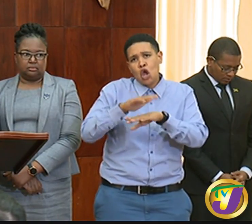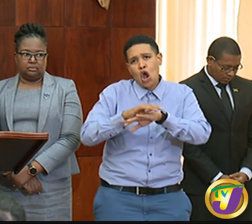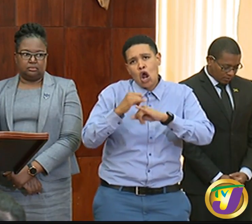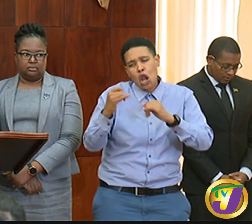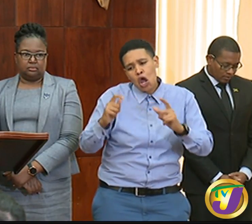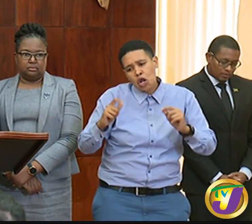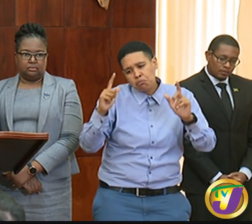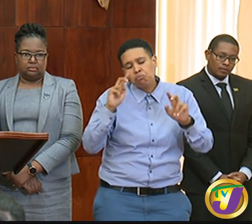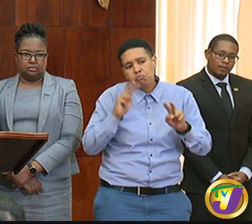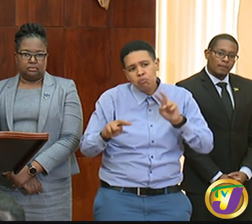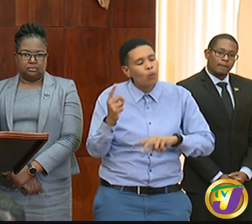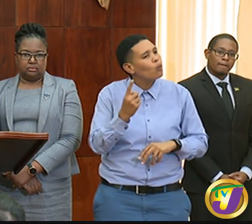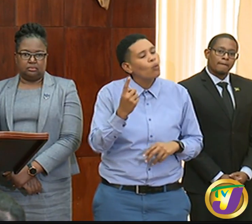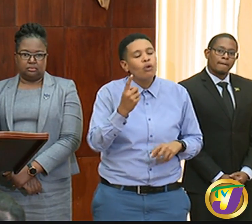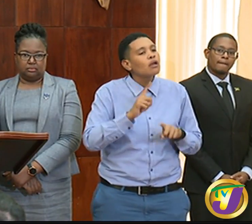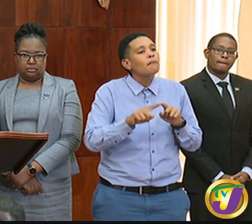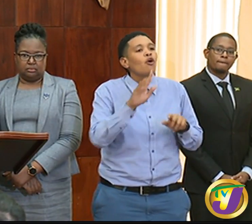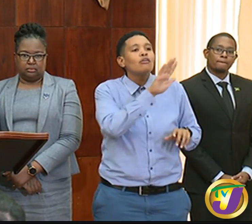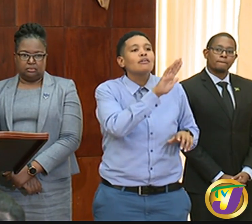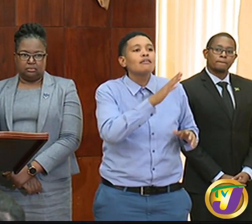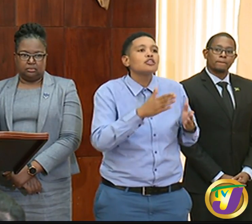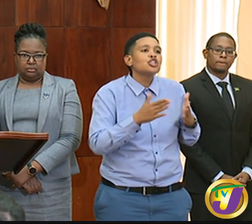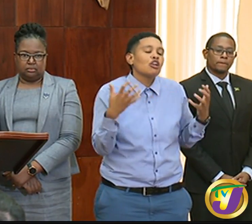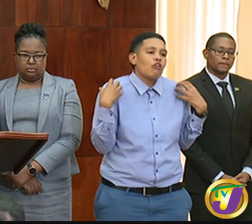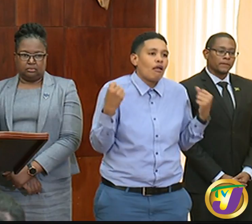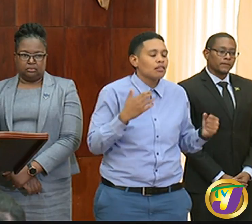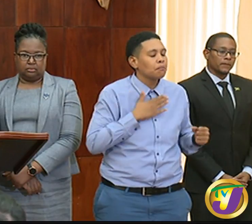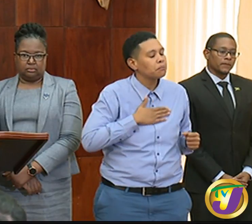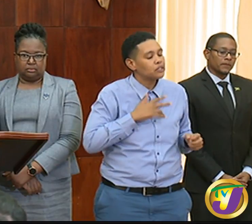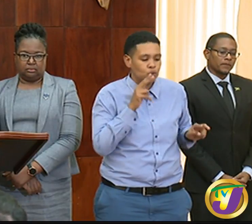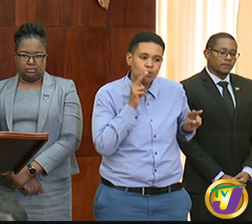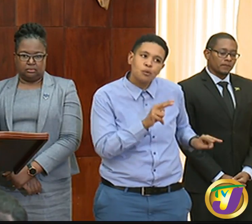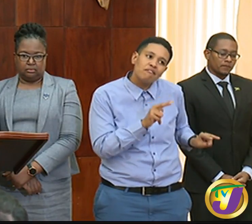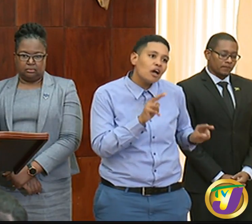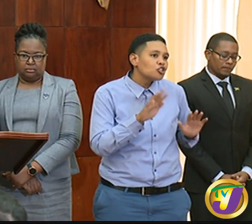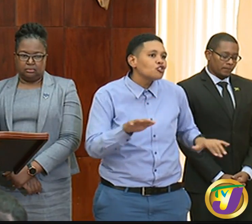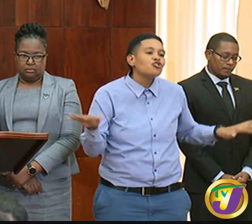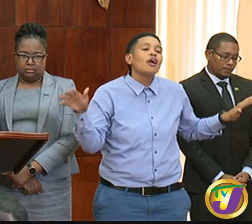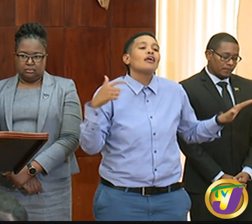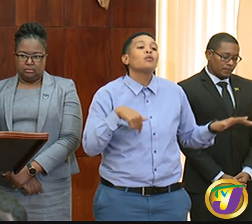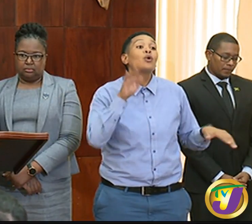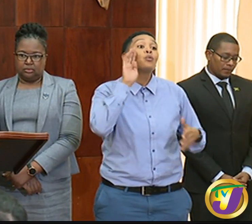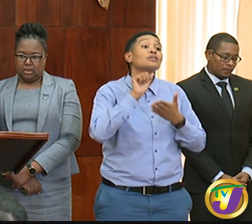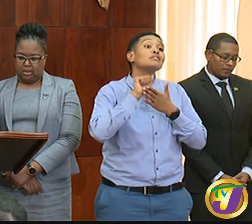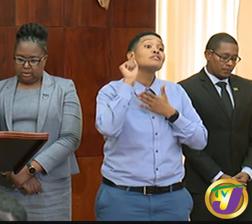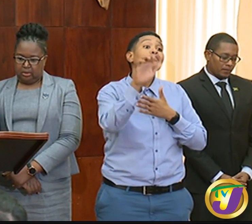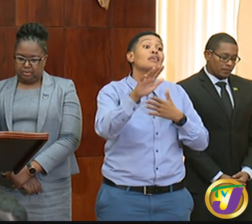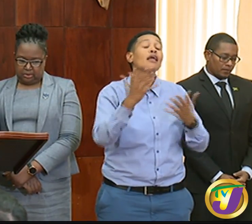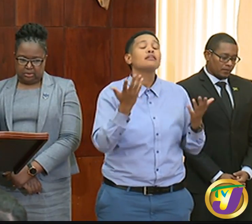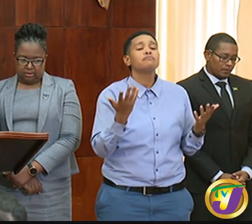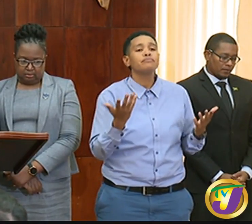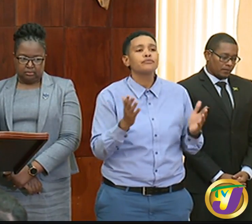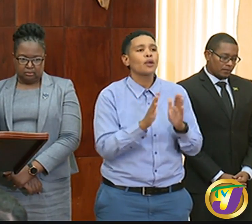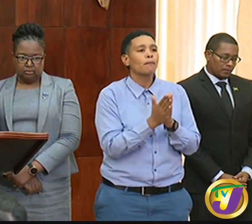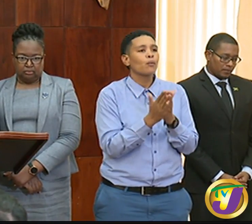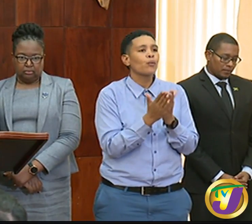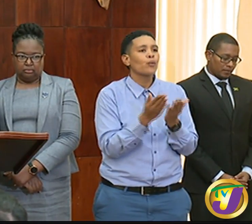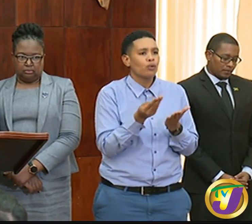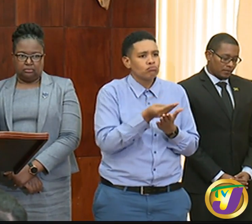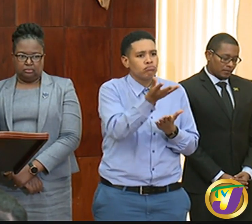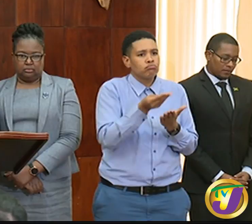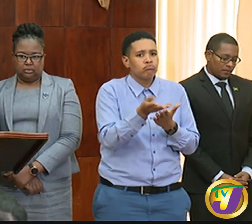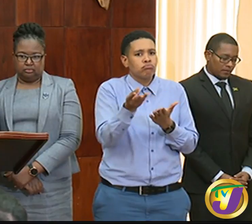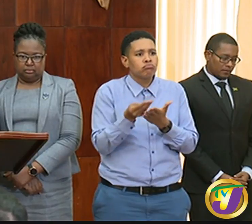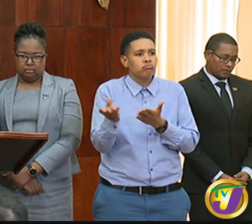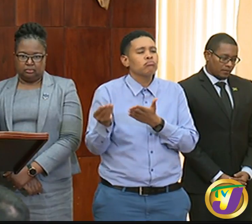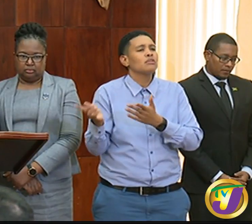practicing papers online, but in terms of their general health and well-being. We'll also be sending out physical booklets, hard